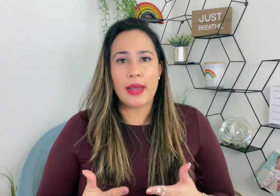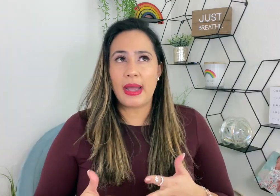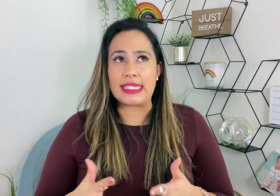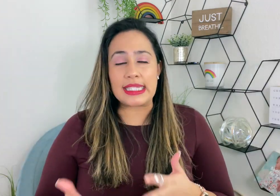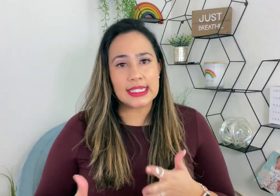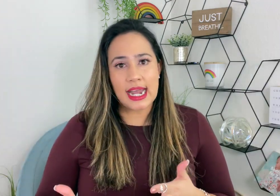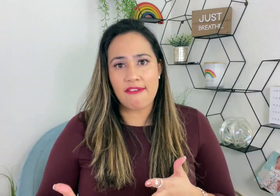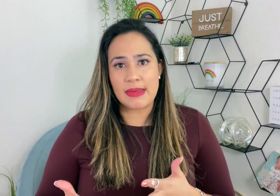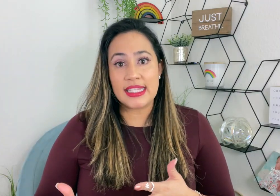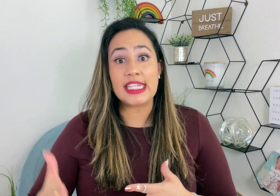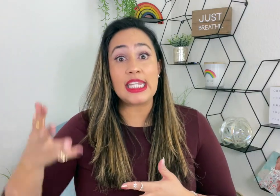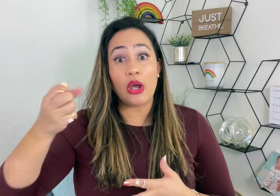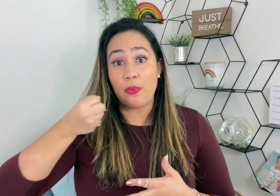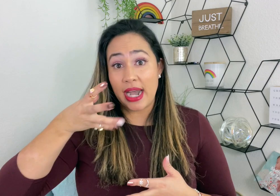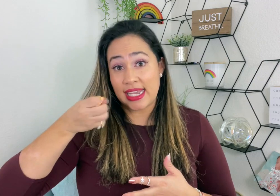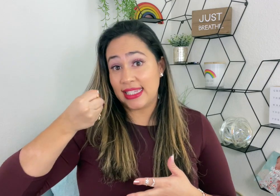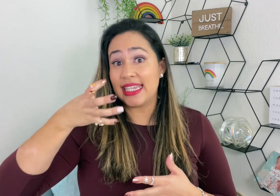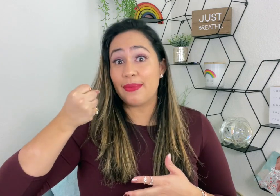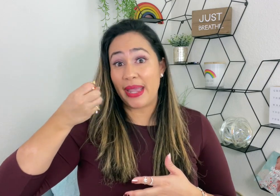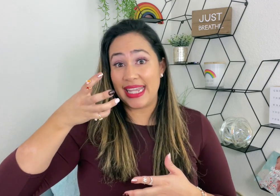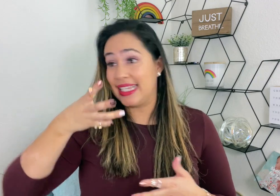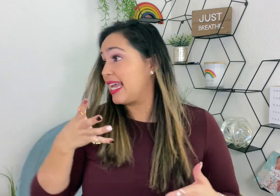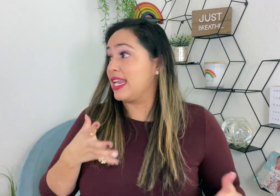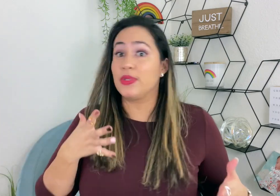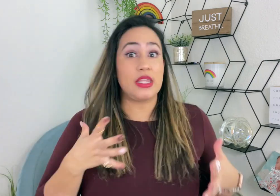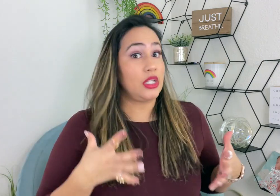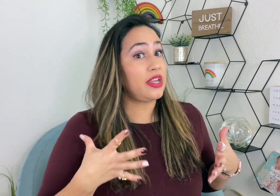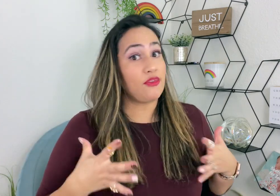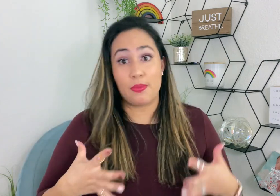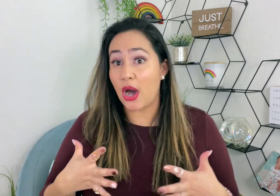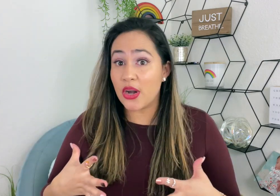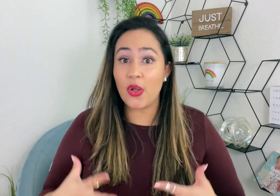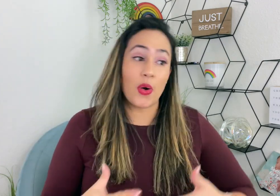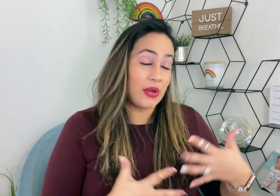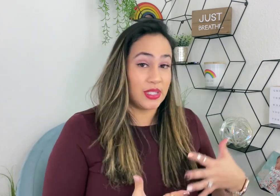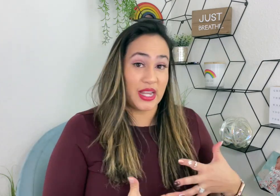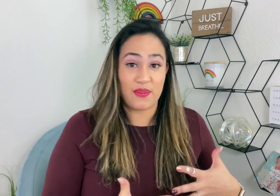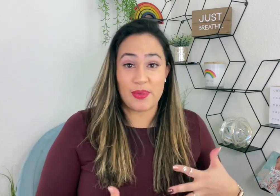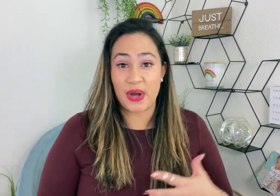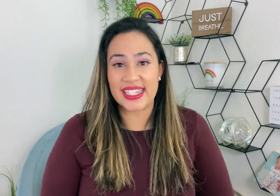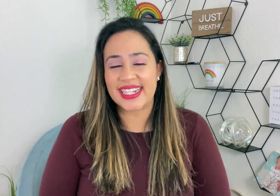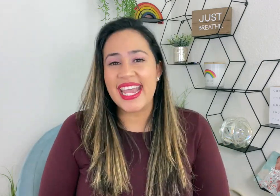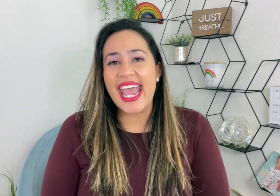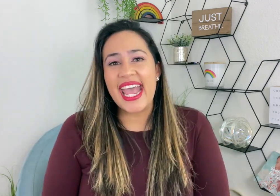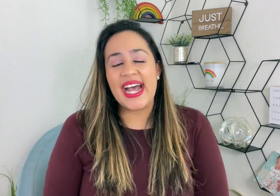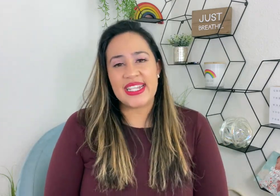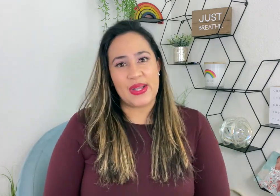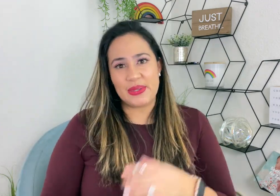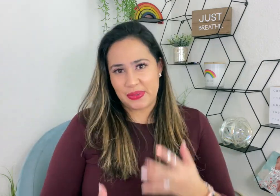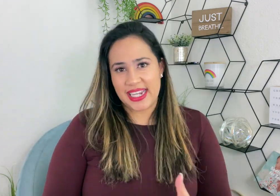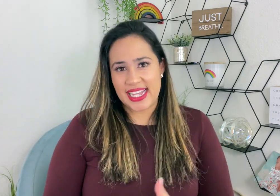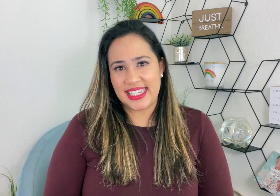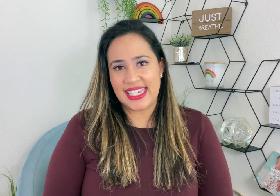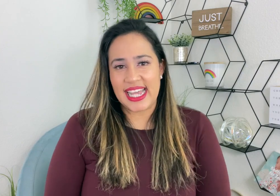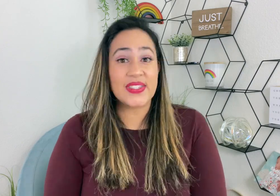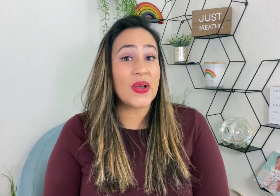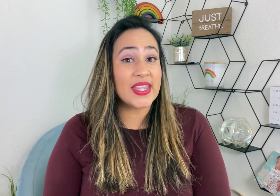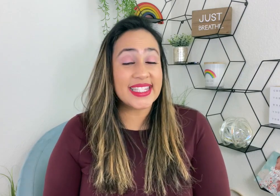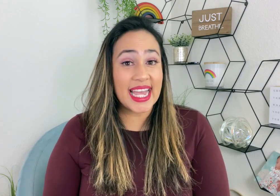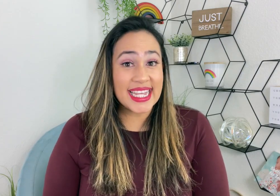by 6.5 months, he already anticipated the sign. He was either looking for the bottle or he was looking for the breast. So it was really nice to see that. So the second